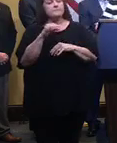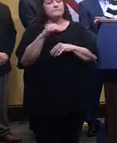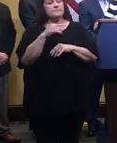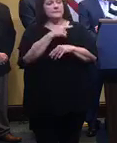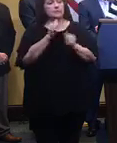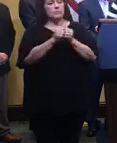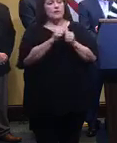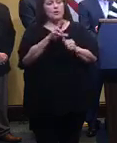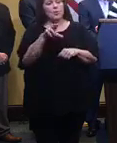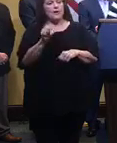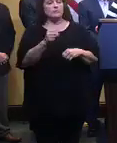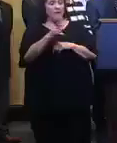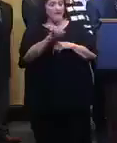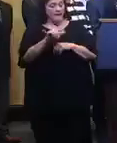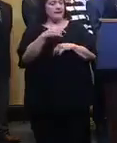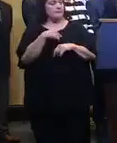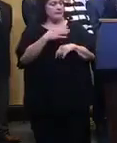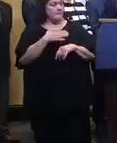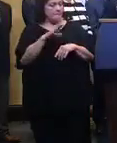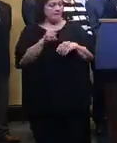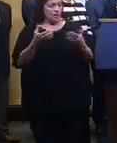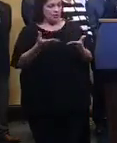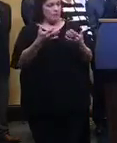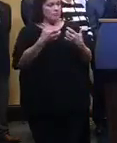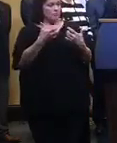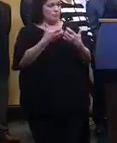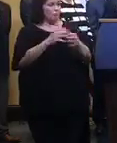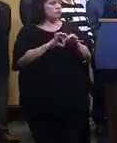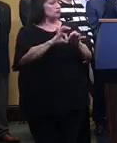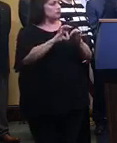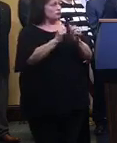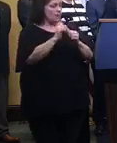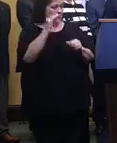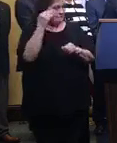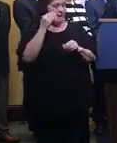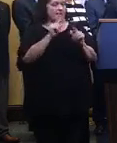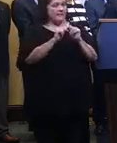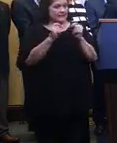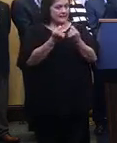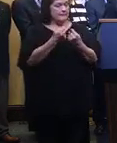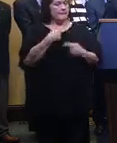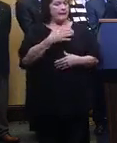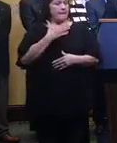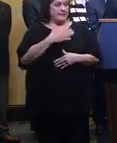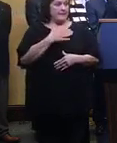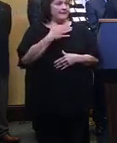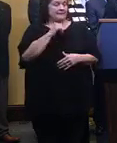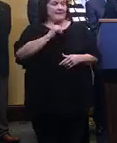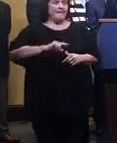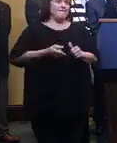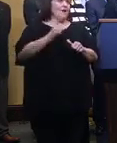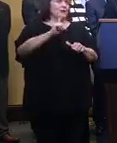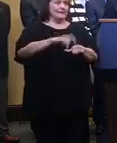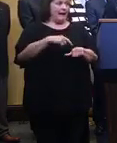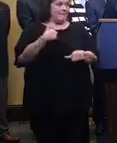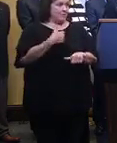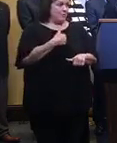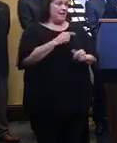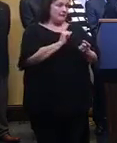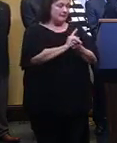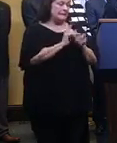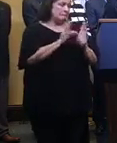the U.S. Army Corps of Engineers. Be here today in partnership with the mayor and the team. Really glad to know this is not the first time we've met.